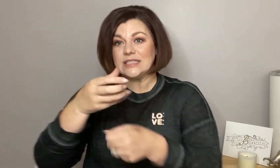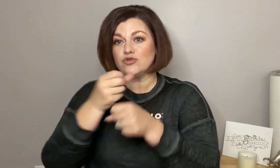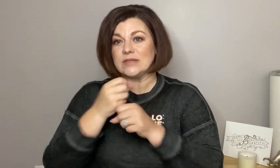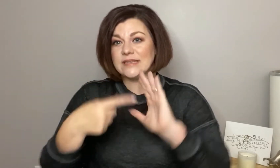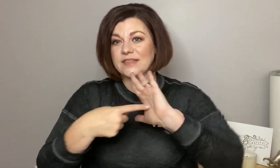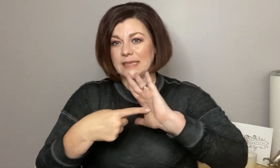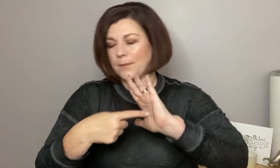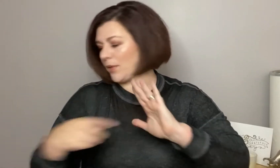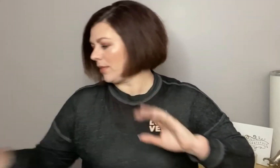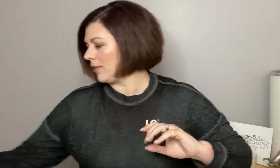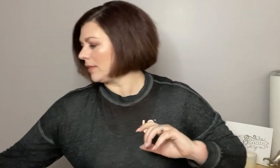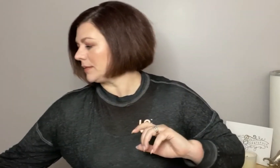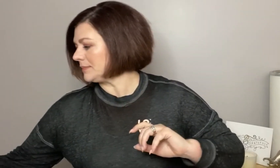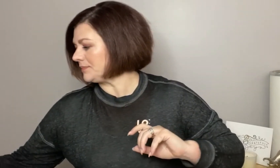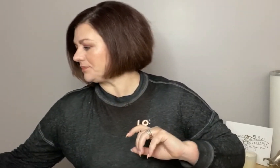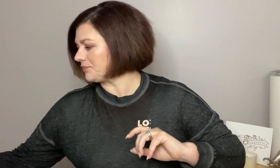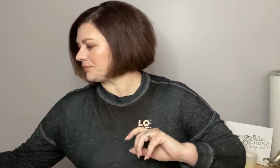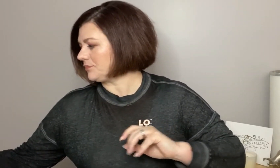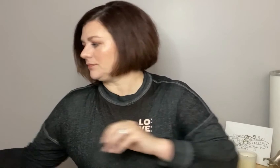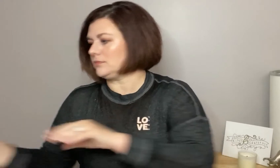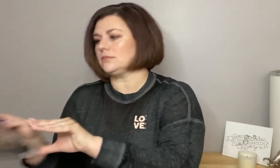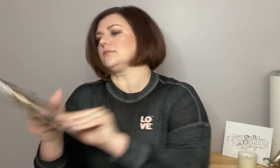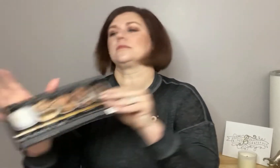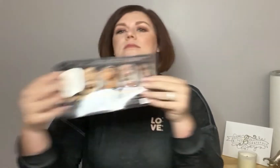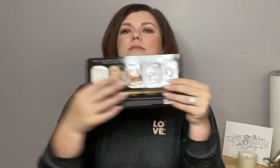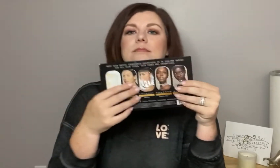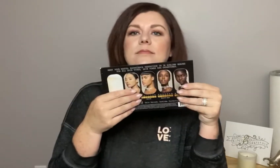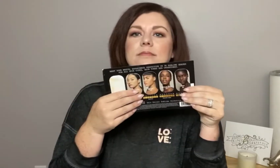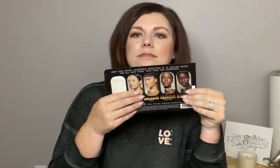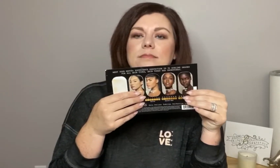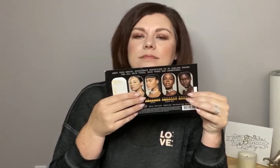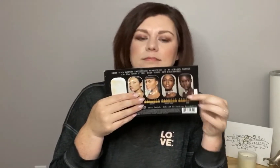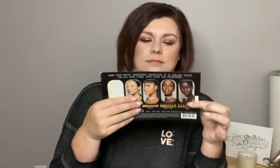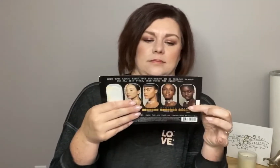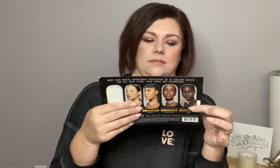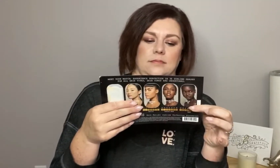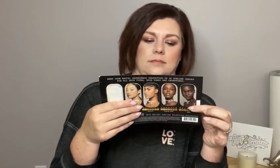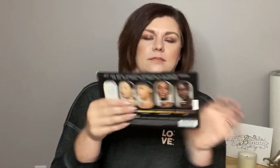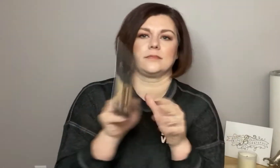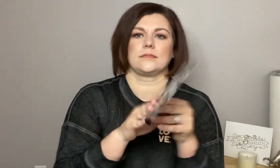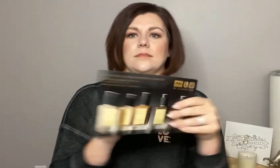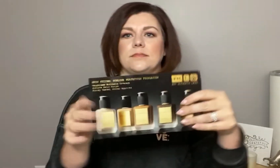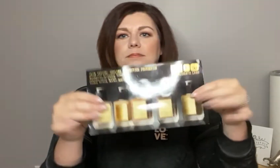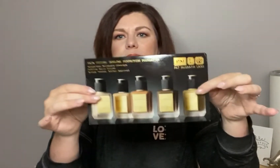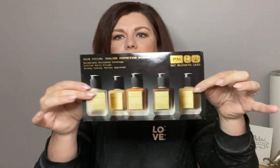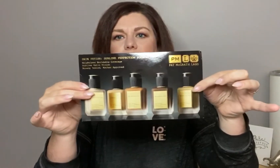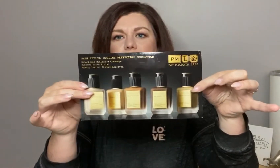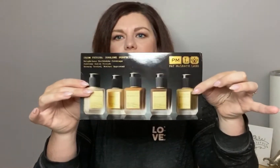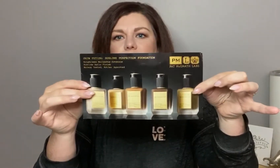I did receive a sample of this. You can see it's used right there on the end.